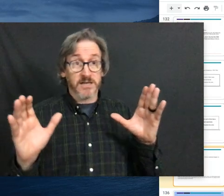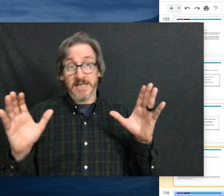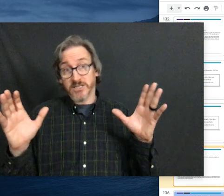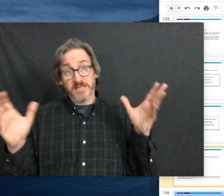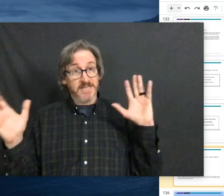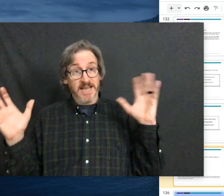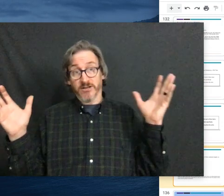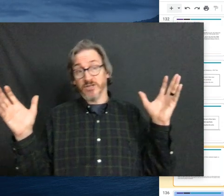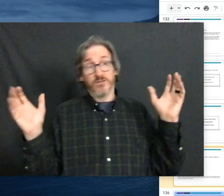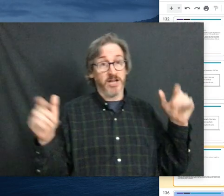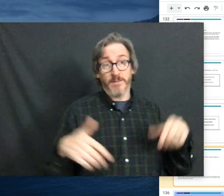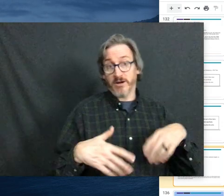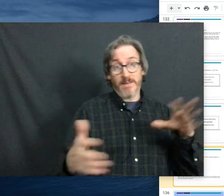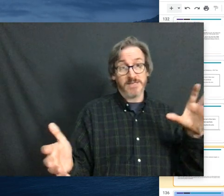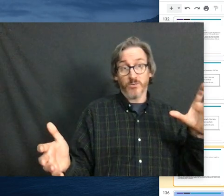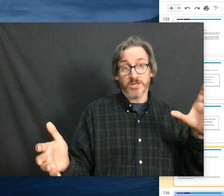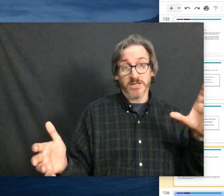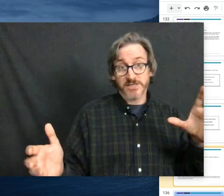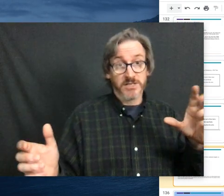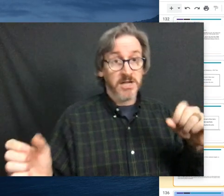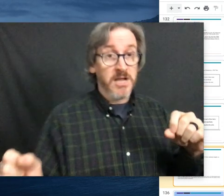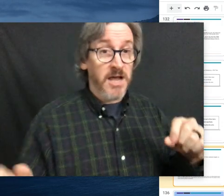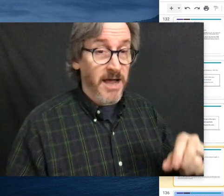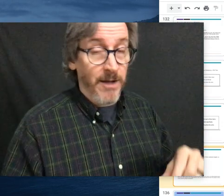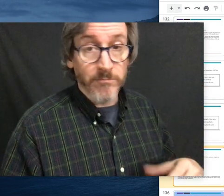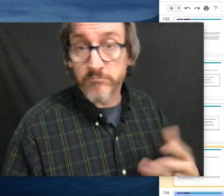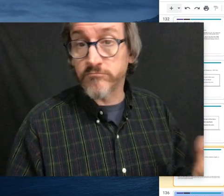this little section as a day or two talking about your Amazon wish list.